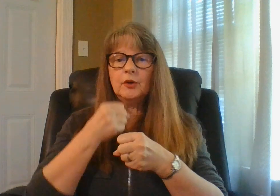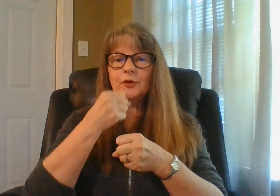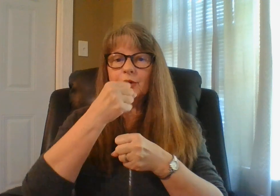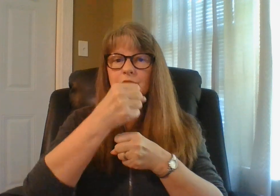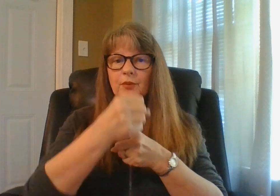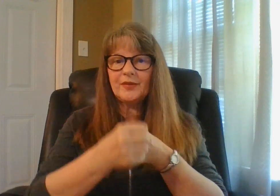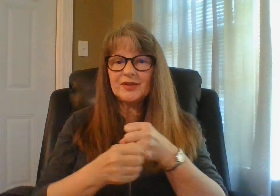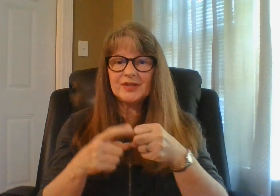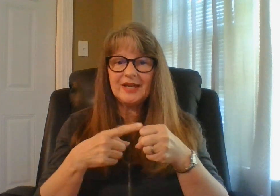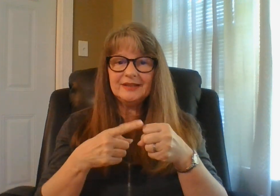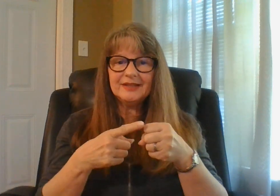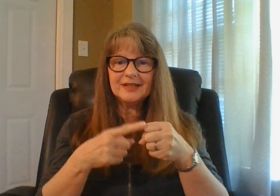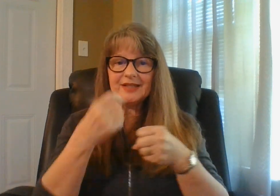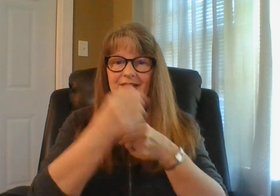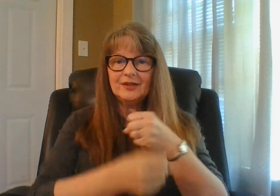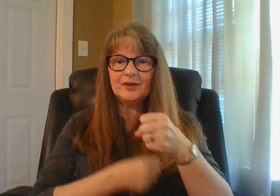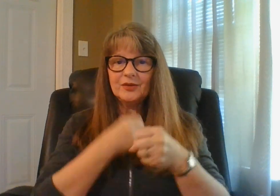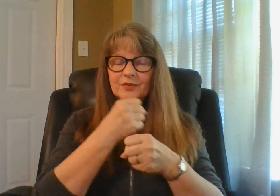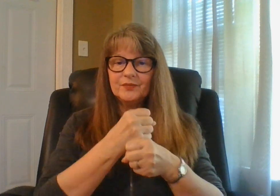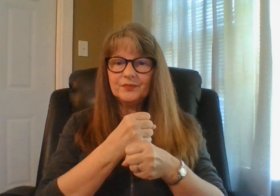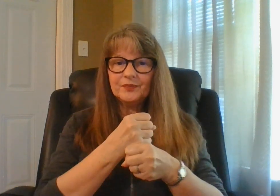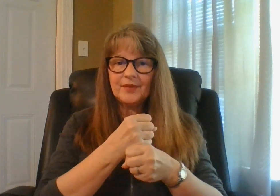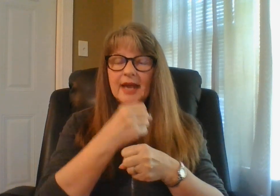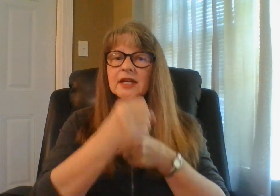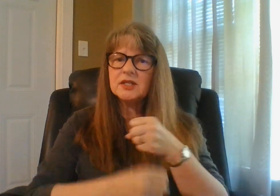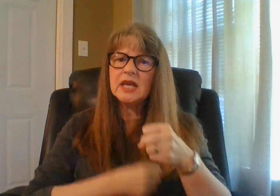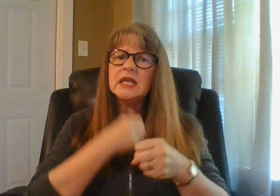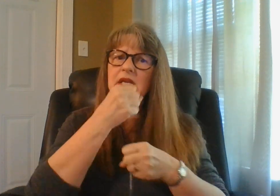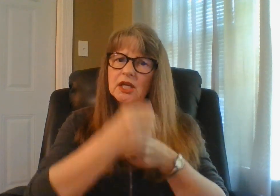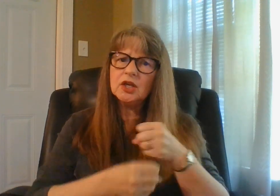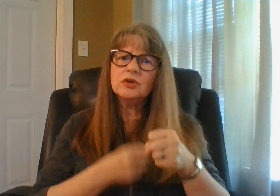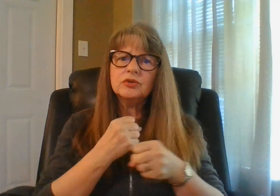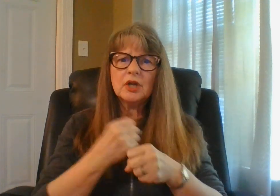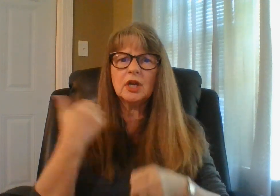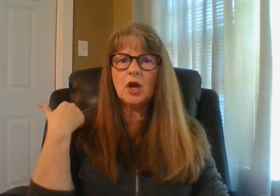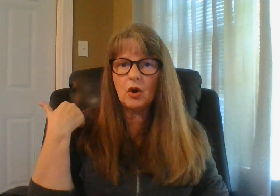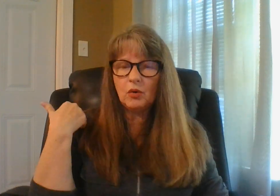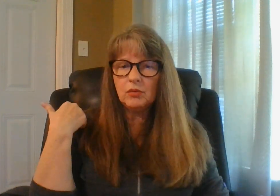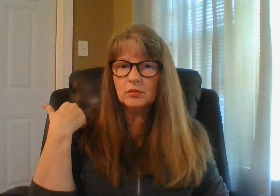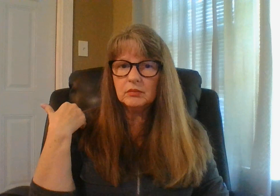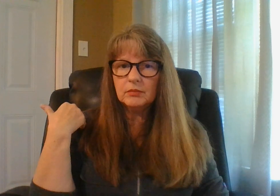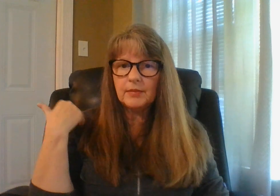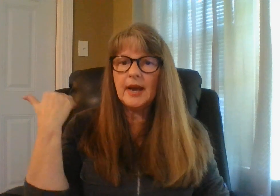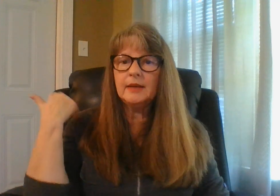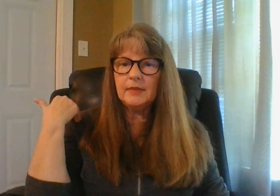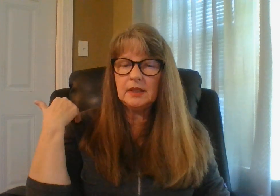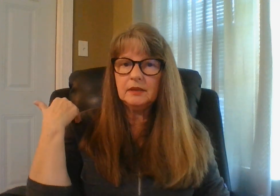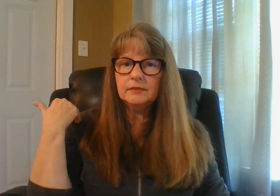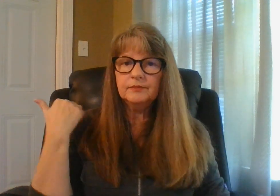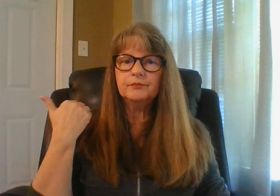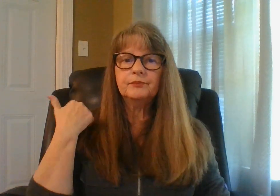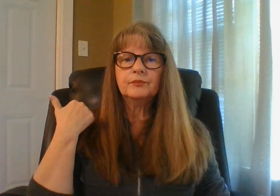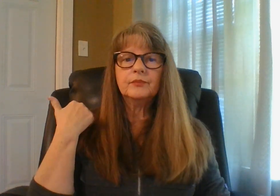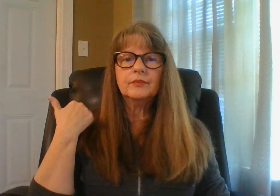earth goes around the sun and the earth? I could say years ago behind me.